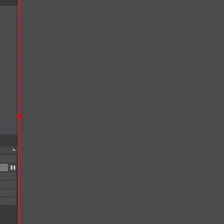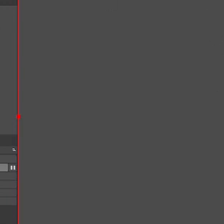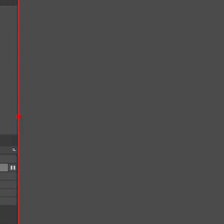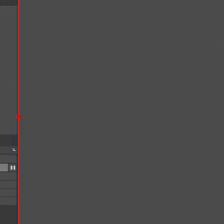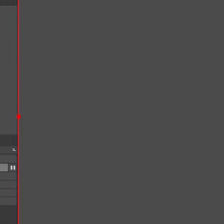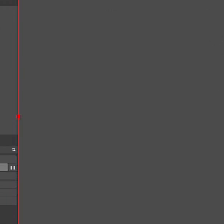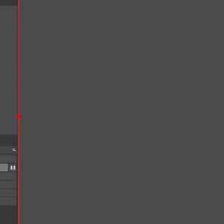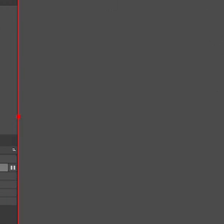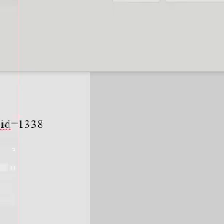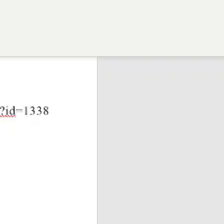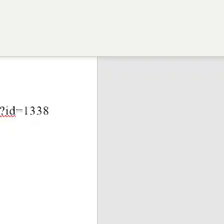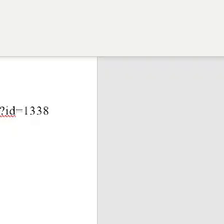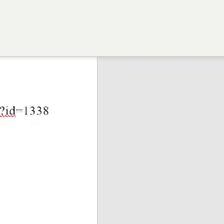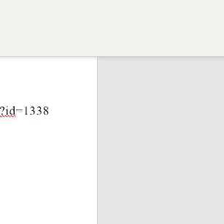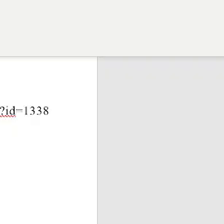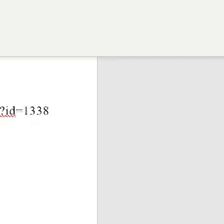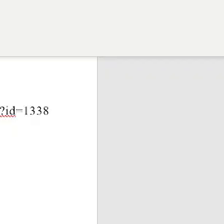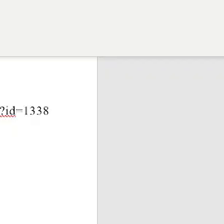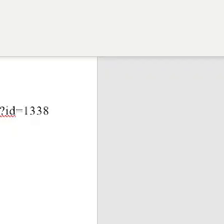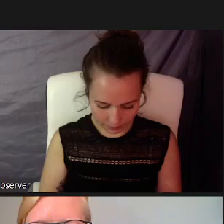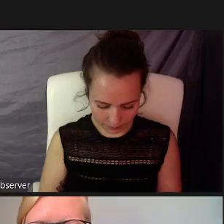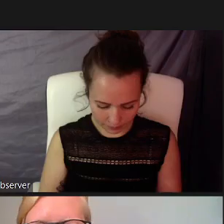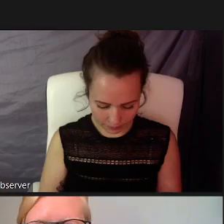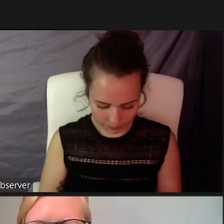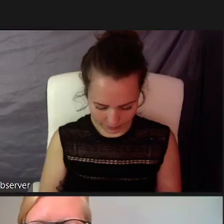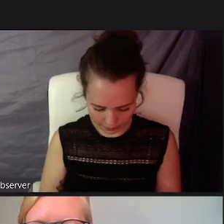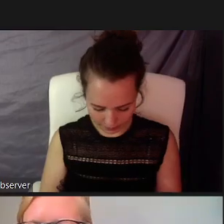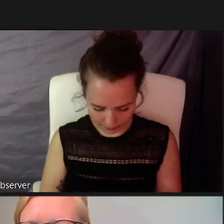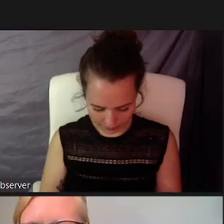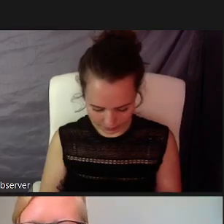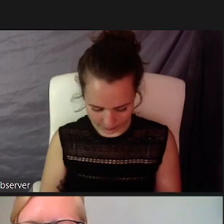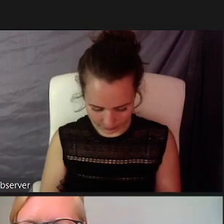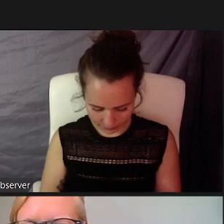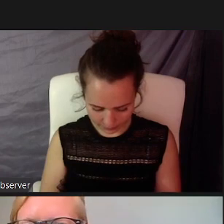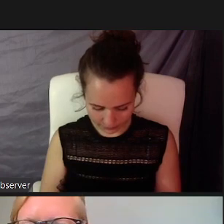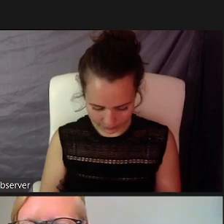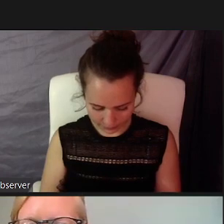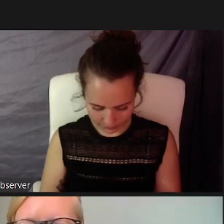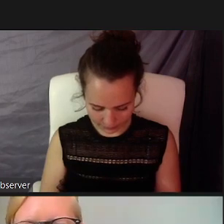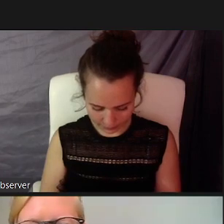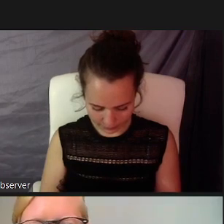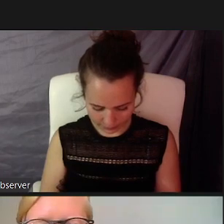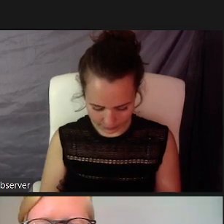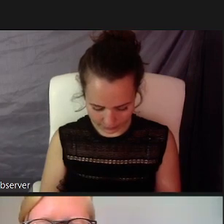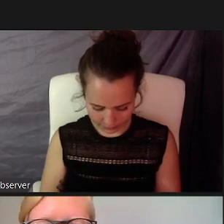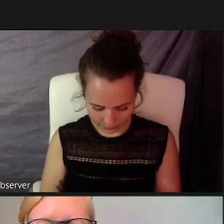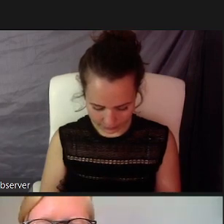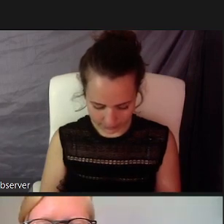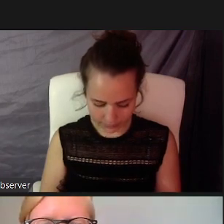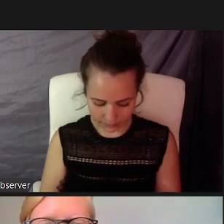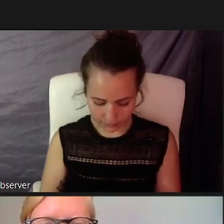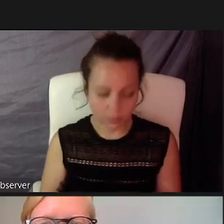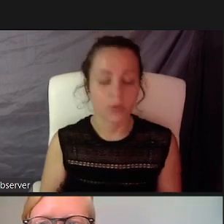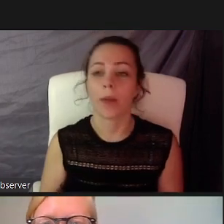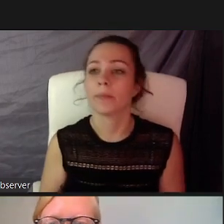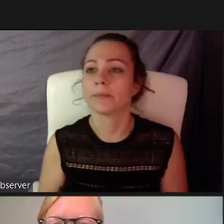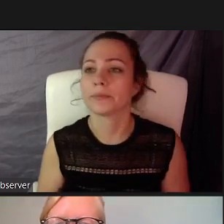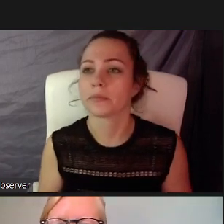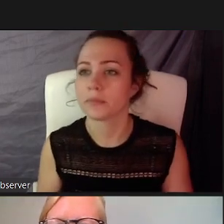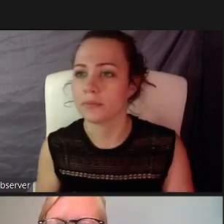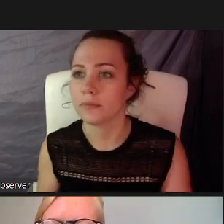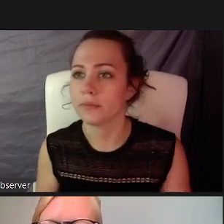Wait. You tell me when. Okay. Here, let me record this. Okay.